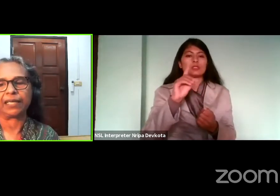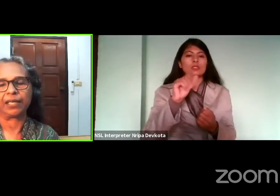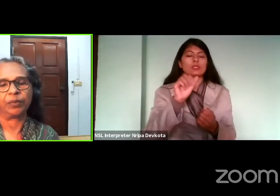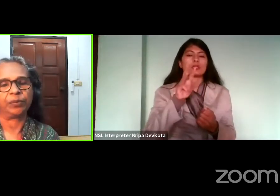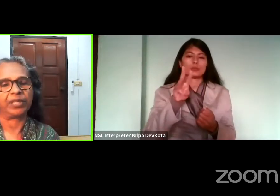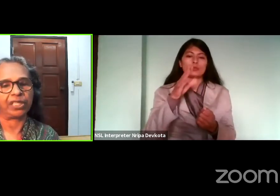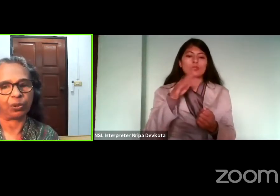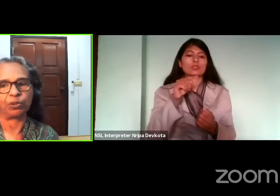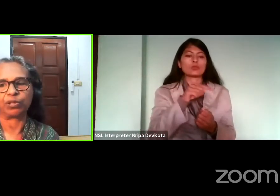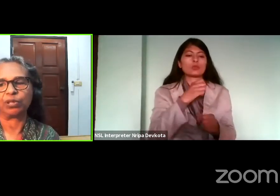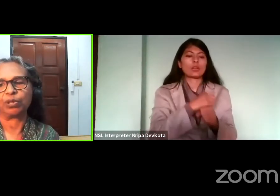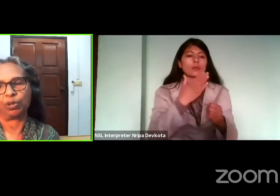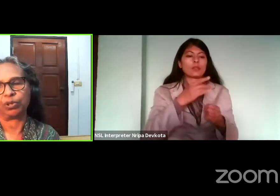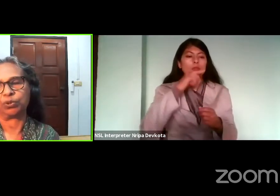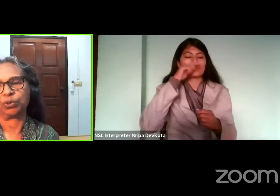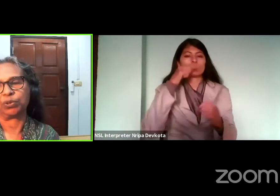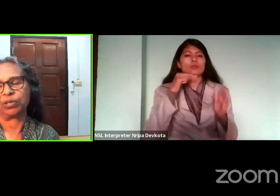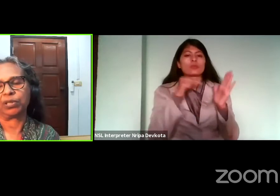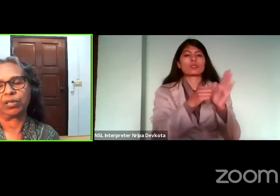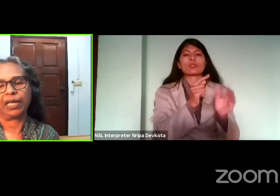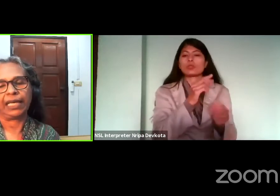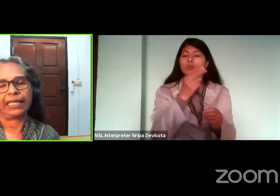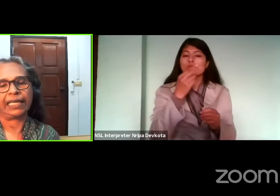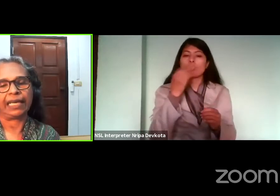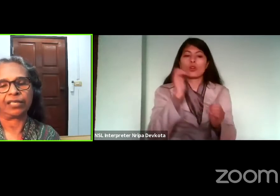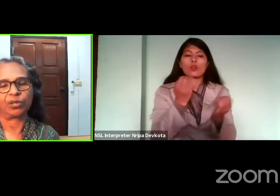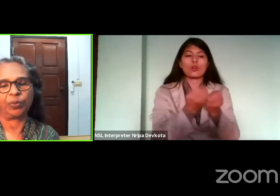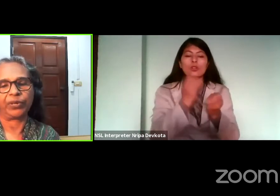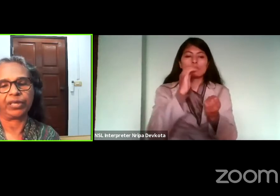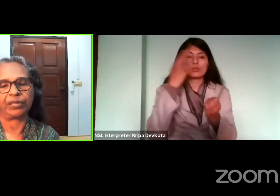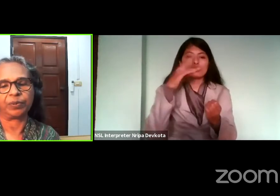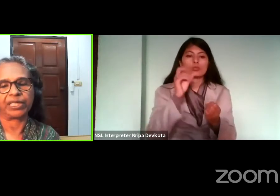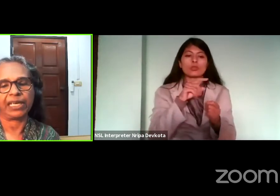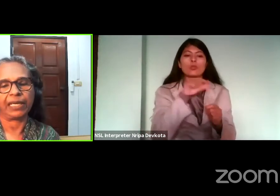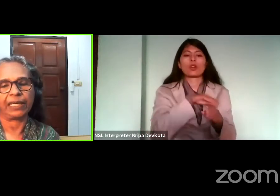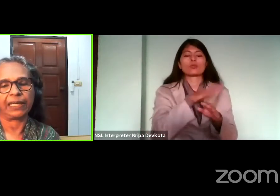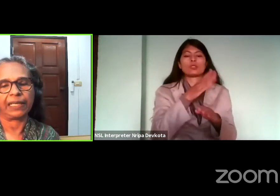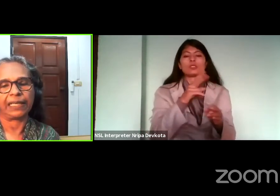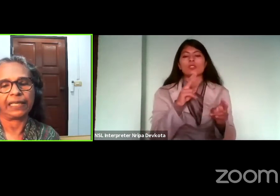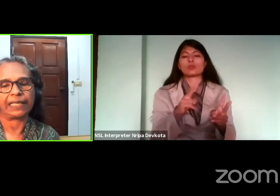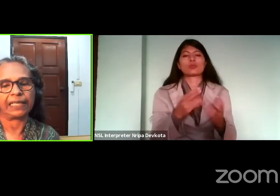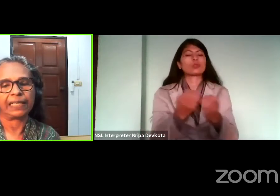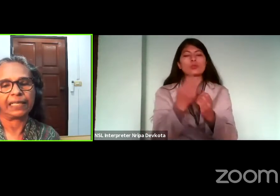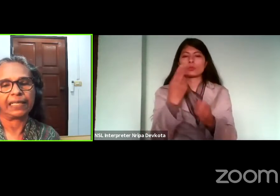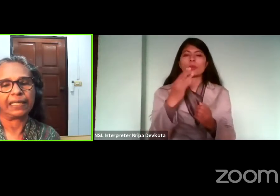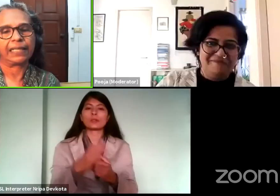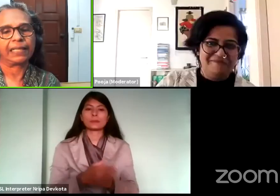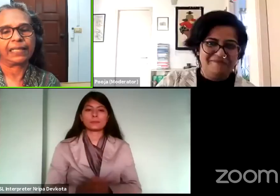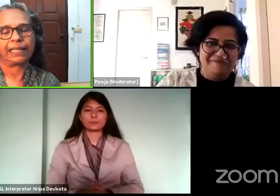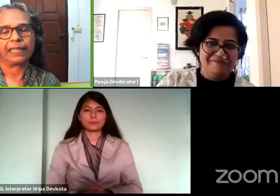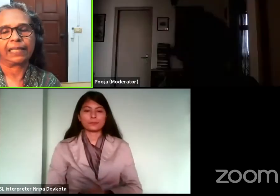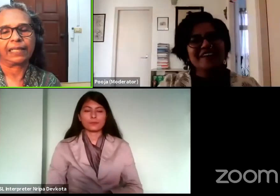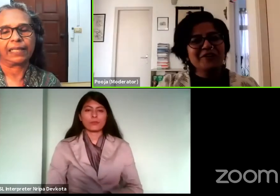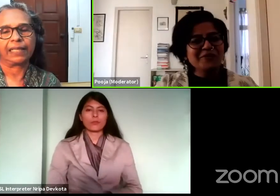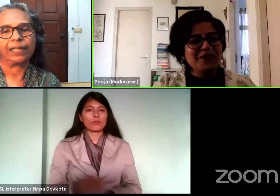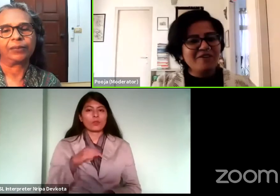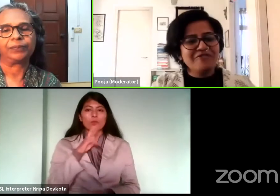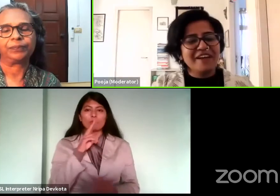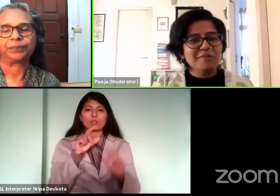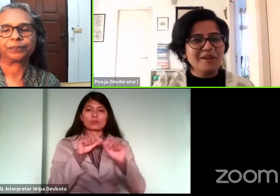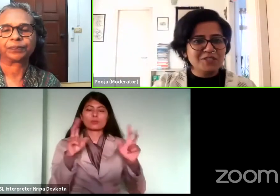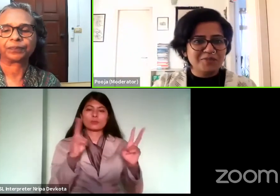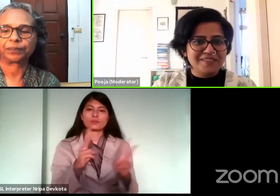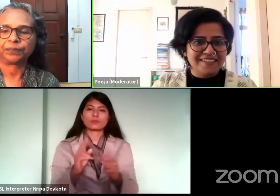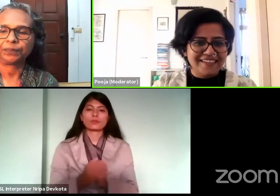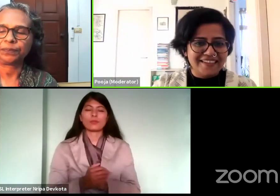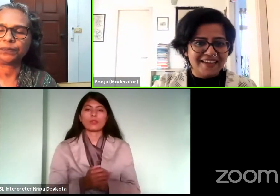dignity, but they chose not to. I think I'll stop here, Pooja, and... Thank you